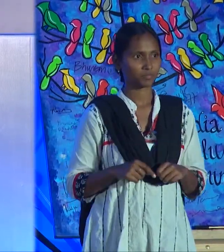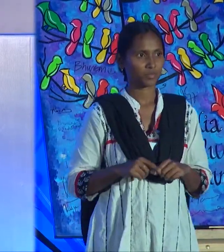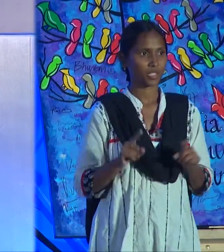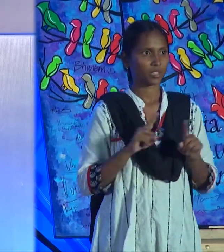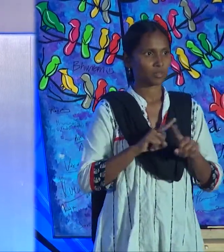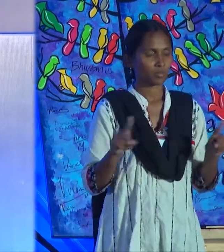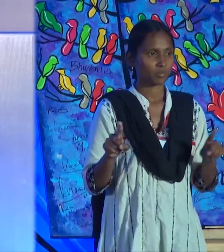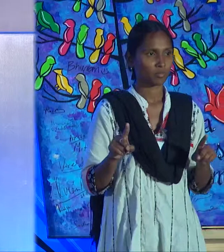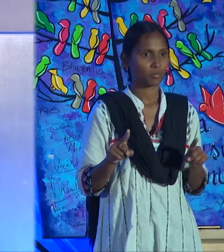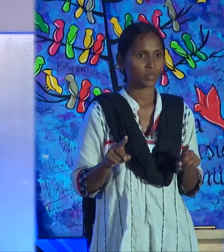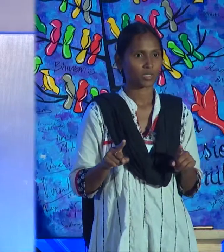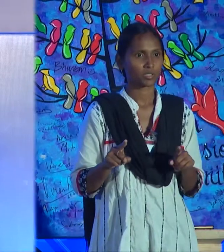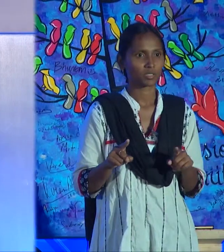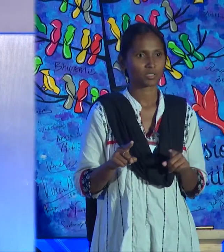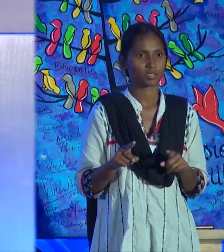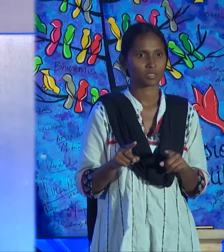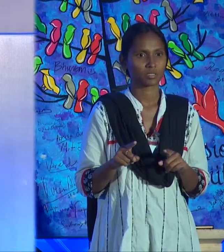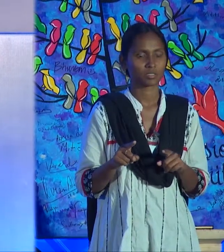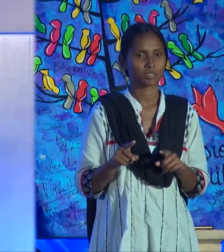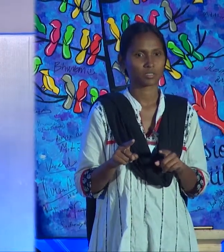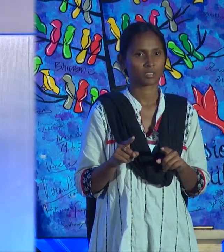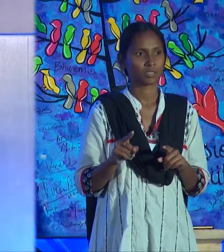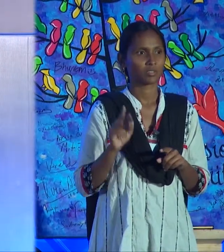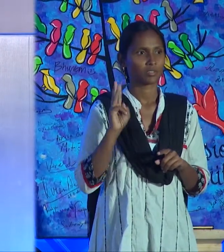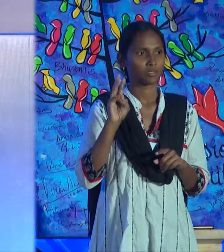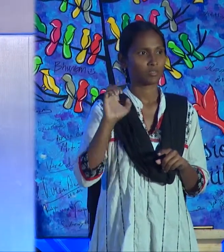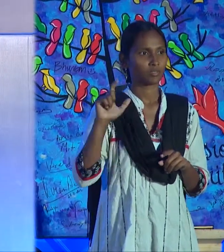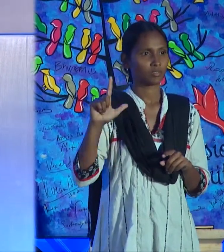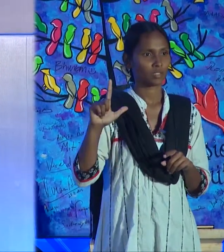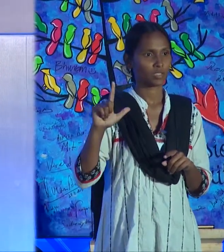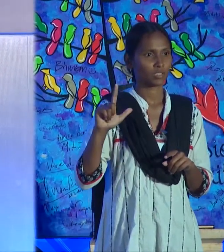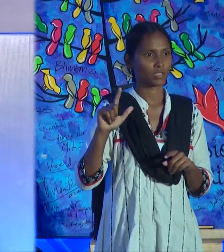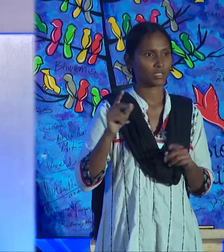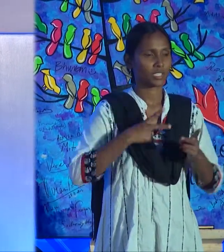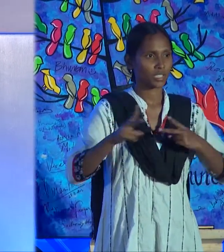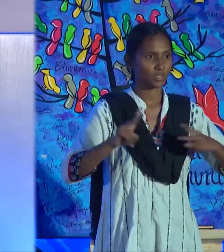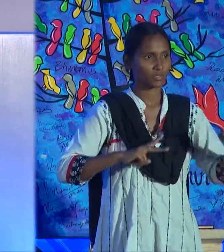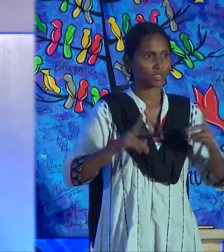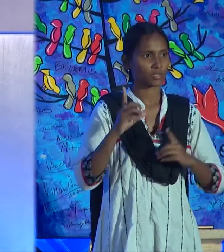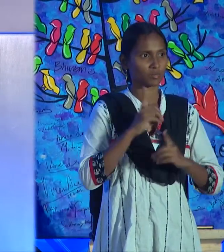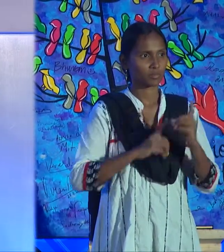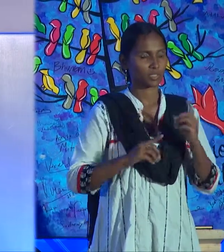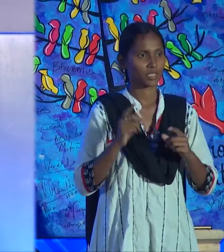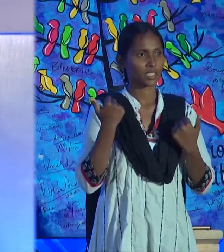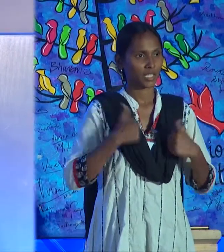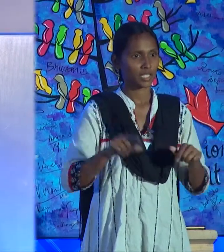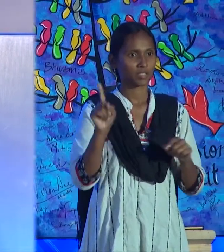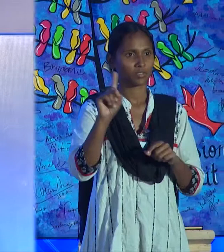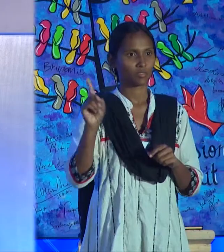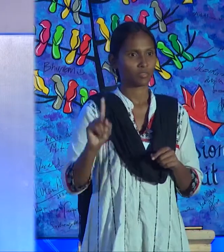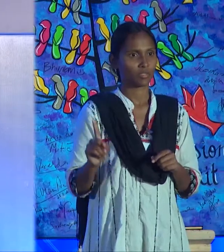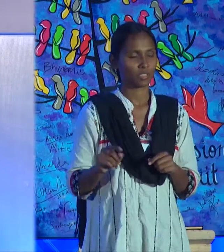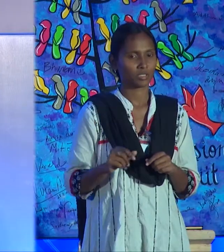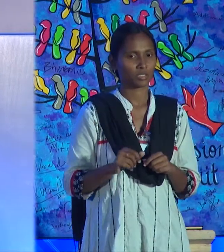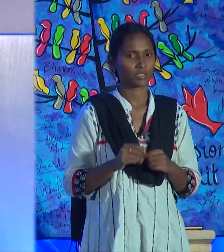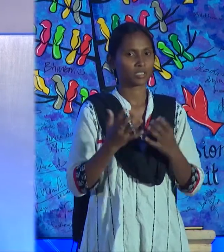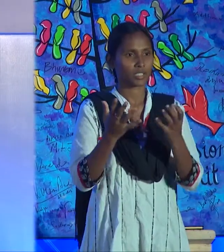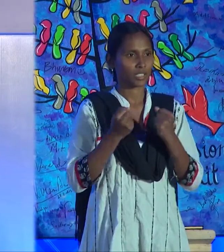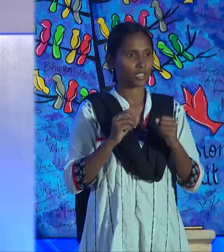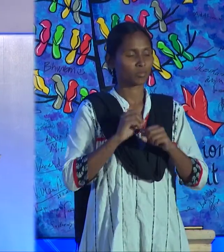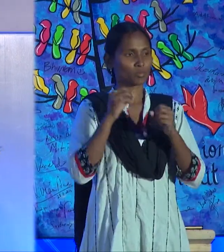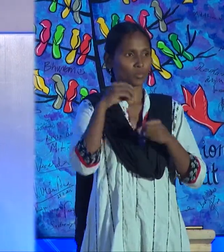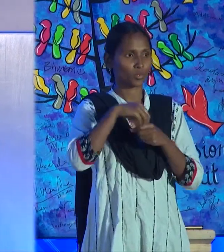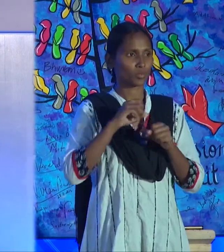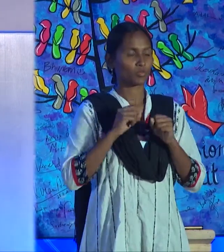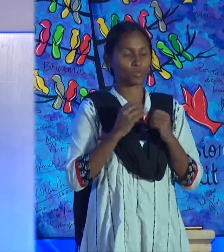But, that is a far-fetched dream where whenever they see a differently abled individual anywhere, they should be able to get excited